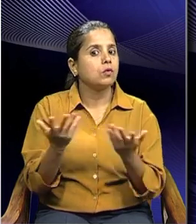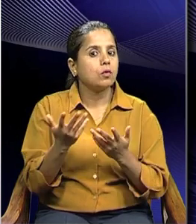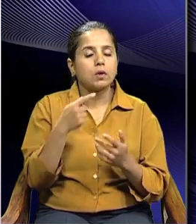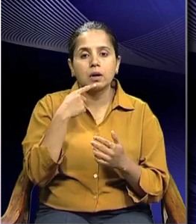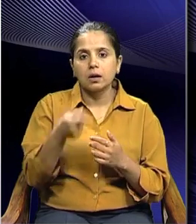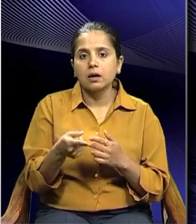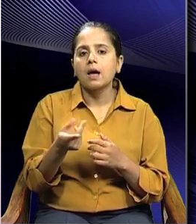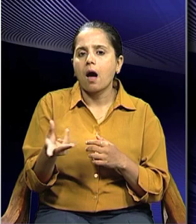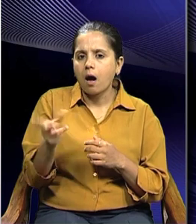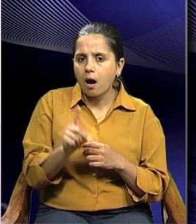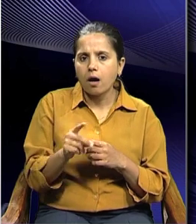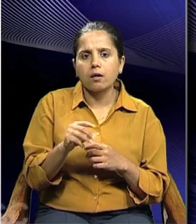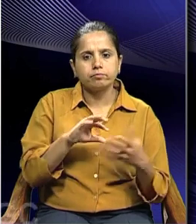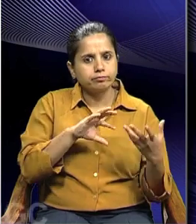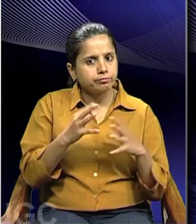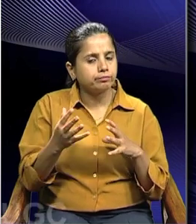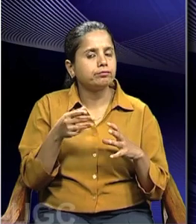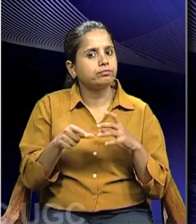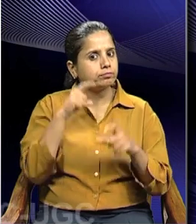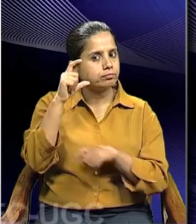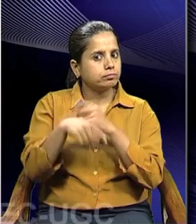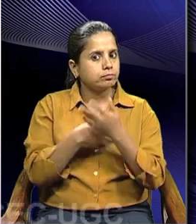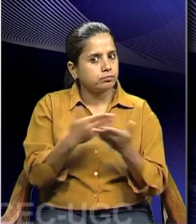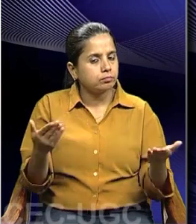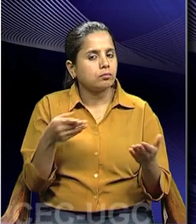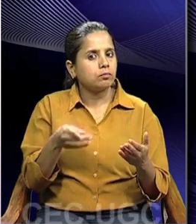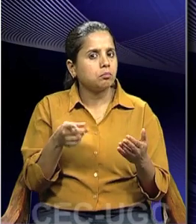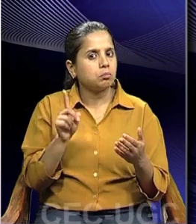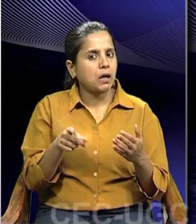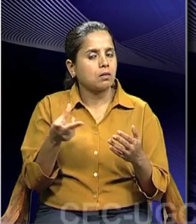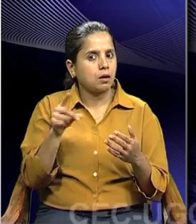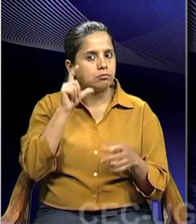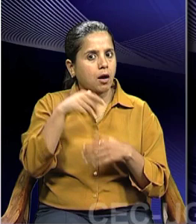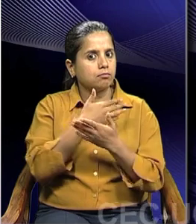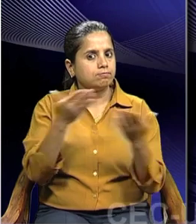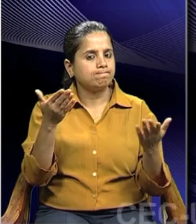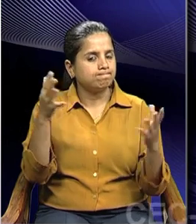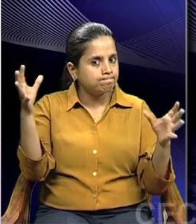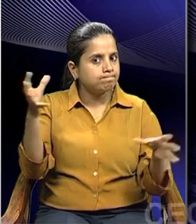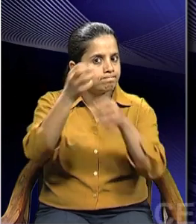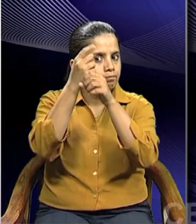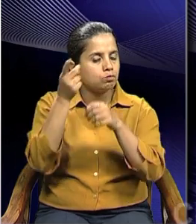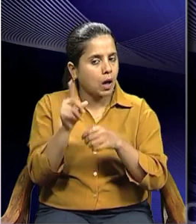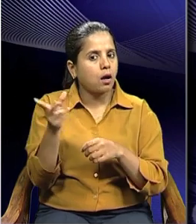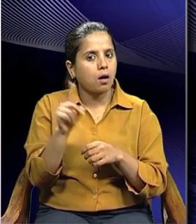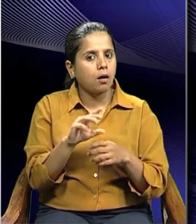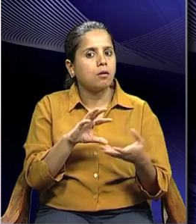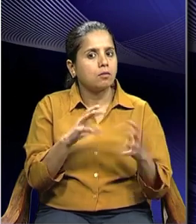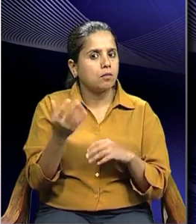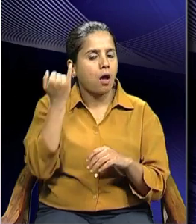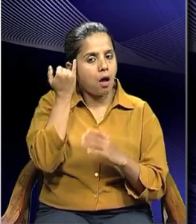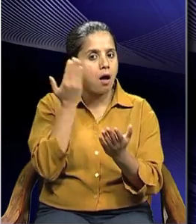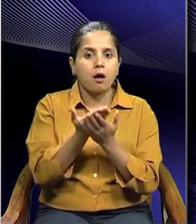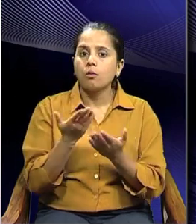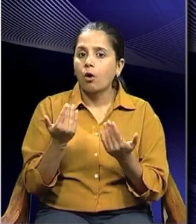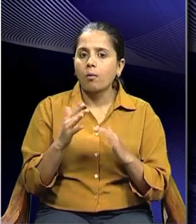of reinventing an industry, that you have to reinvent an industry. This is an idea which can be implemented